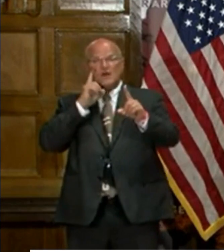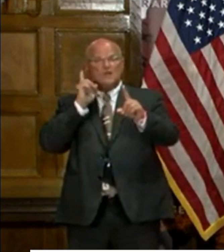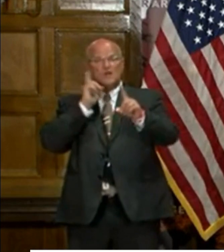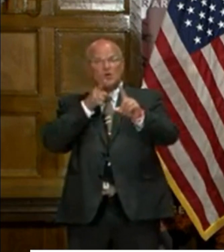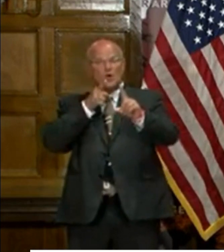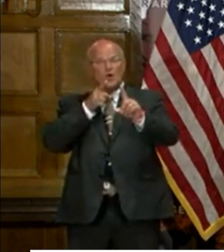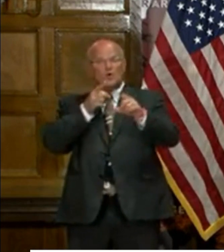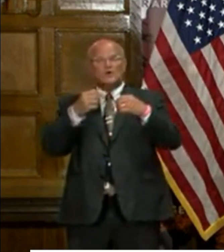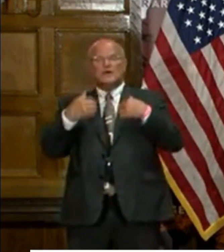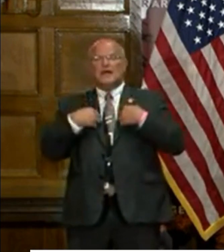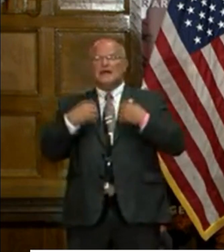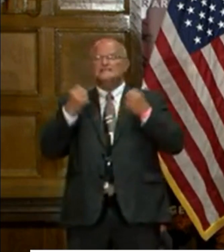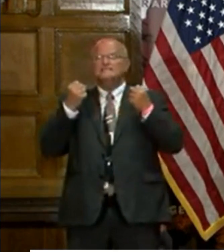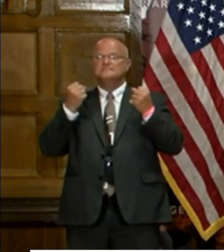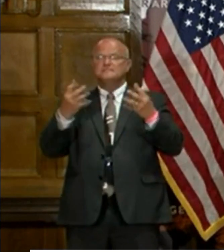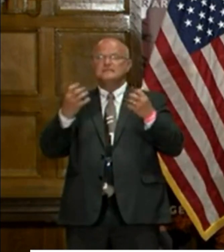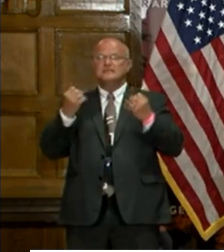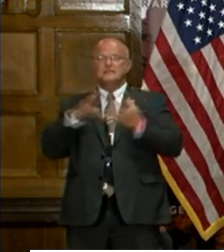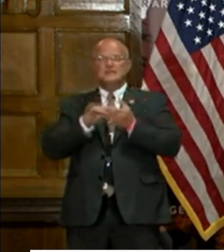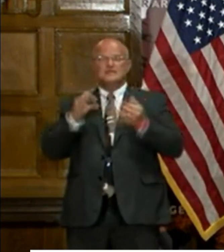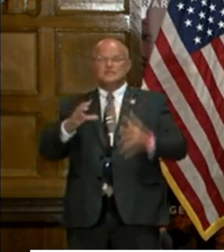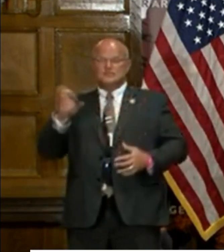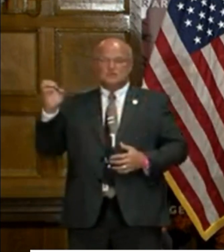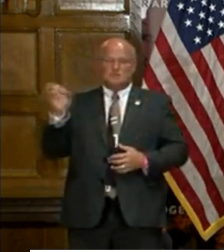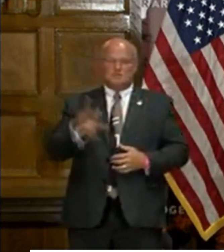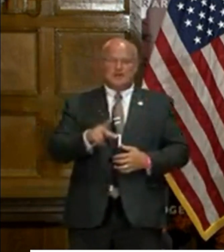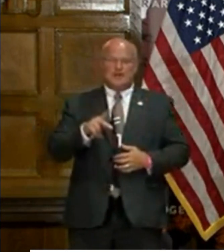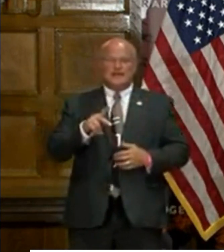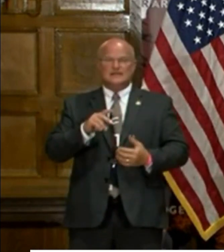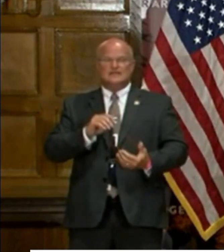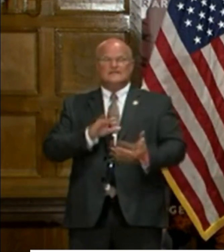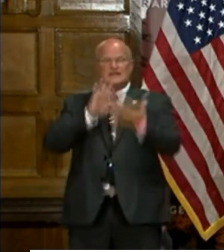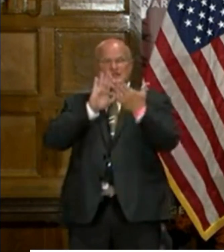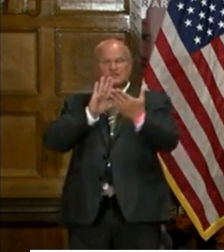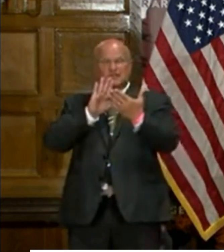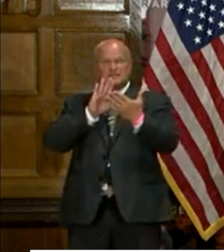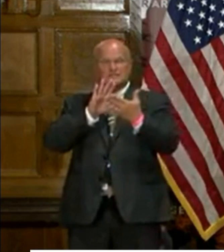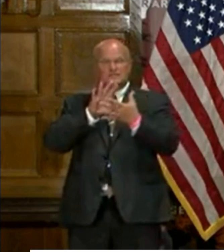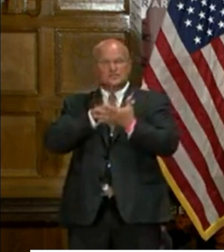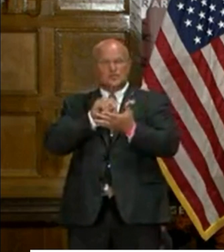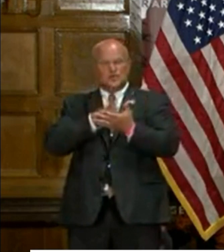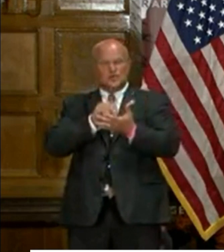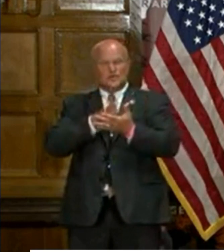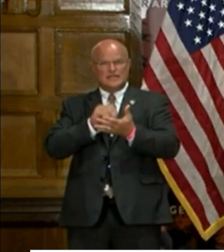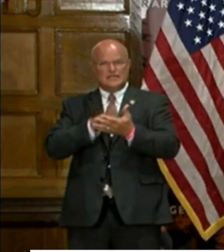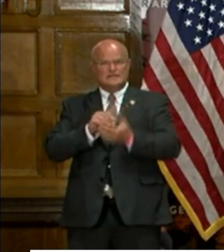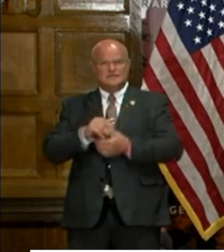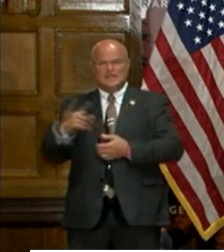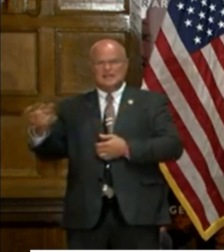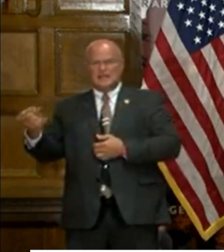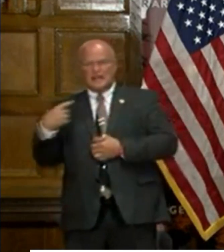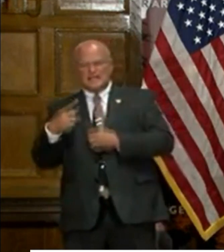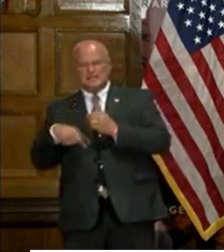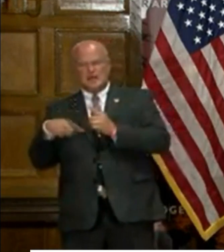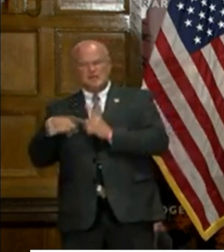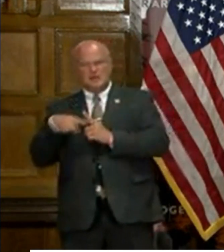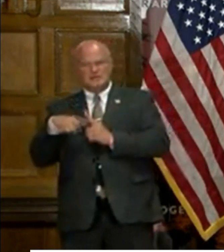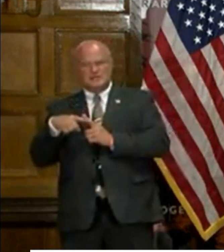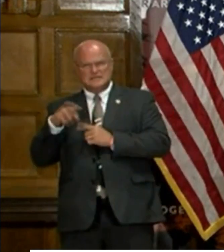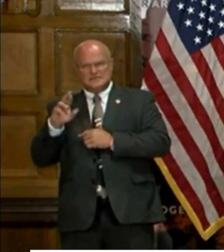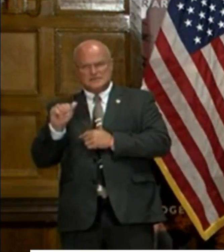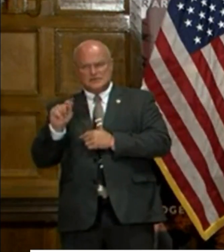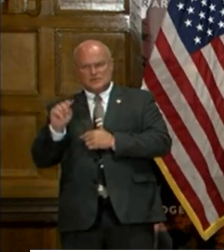is to get a majority of these students back to face-to-face learning. And then the question was asked about